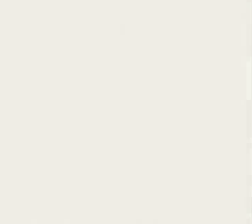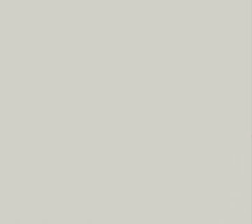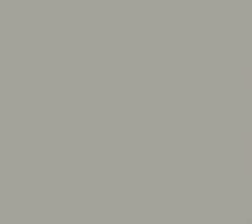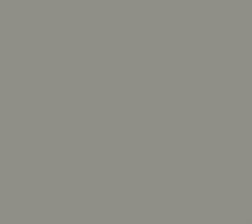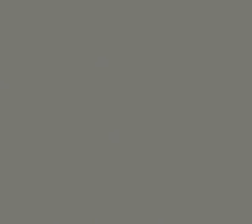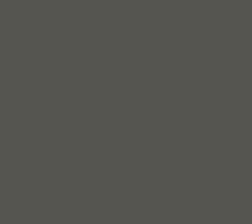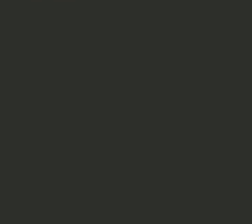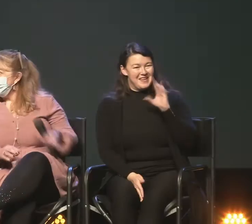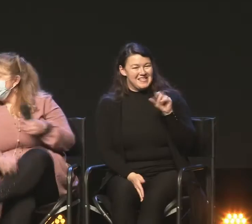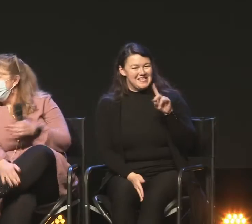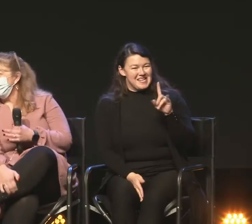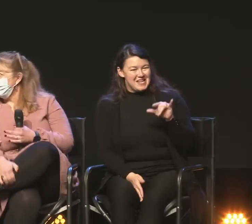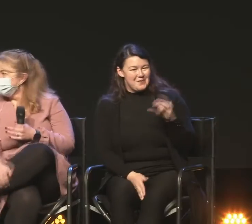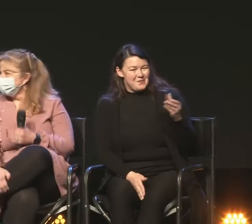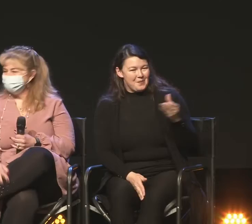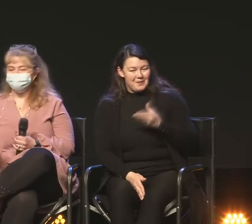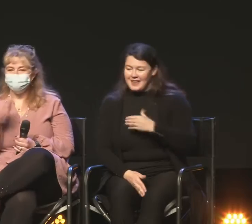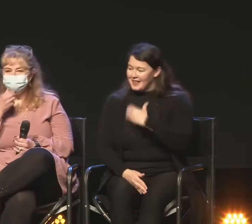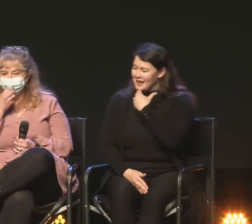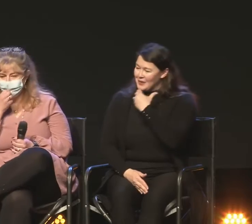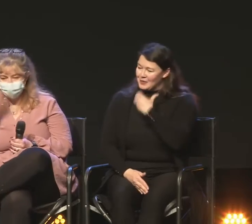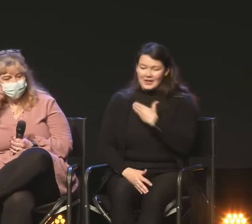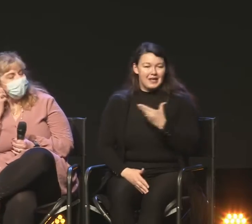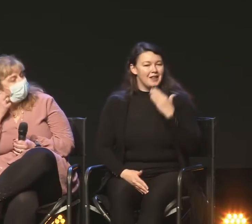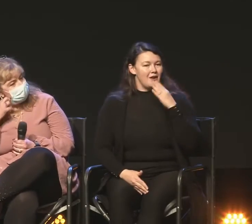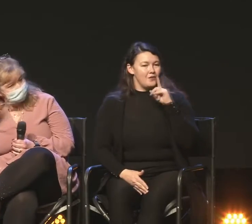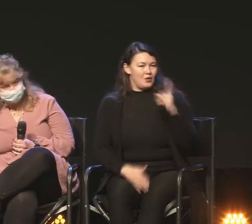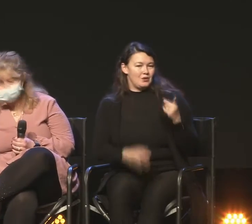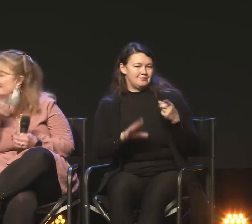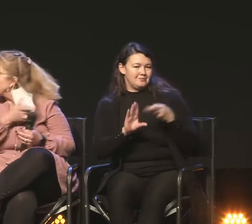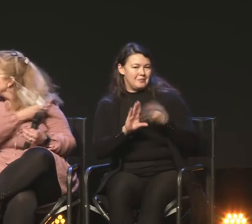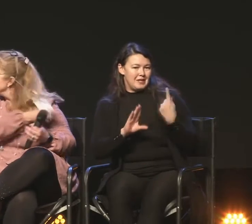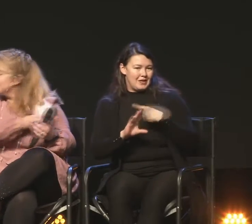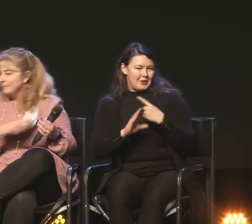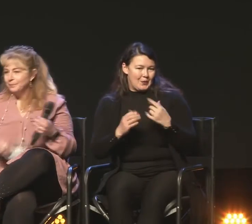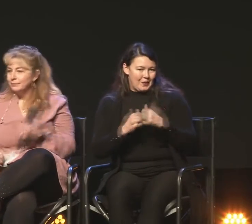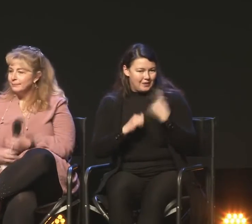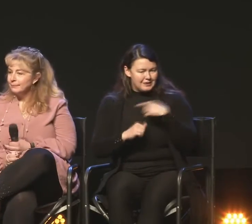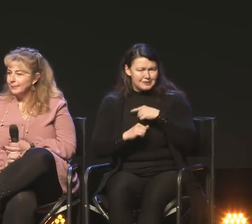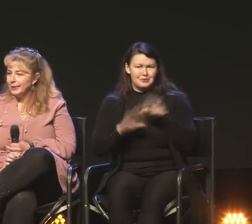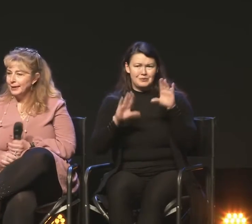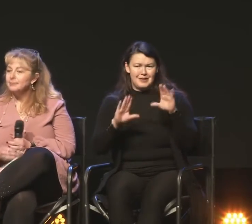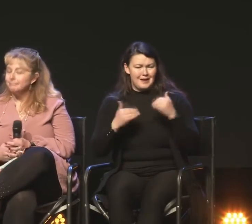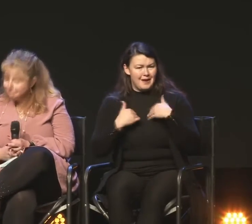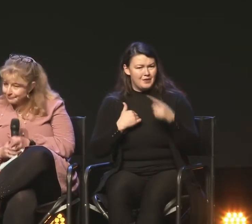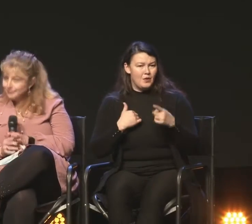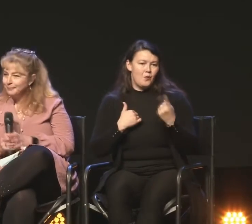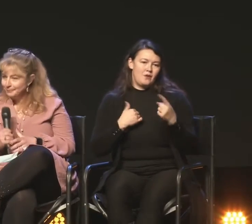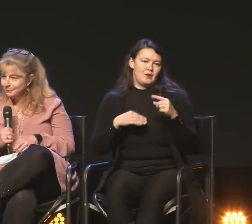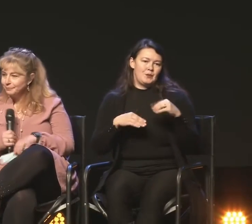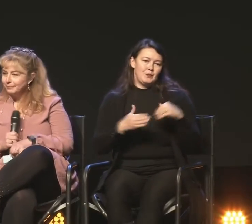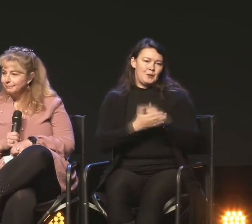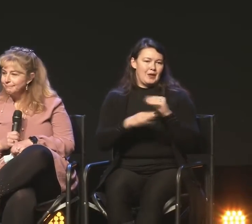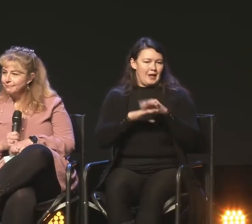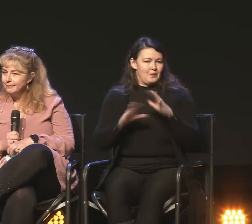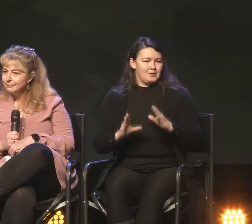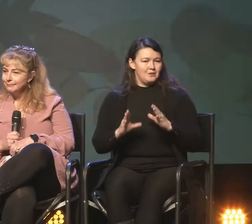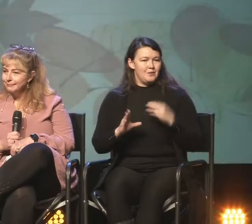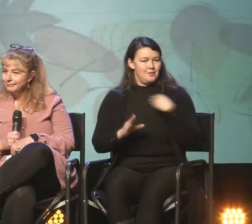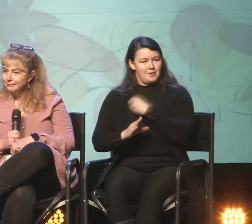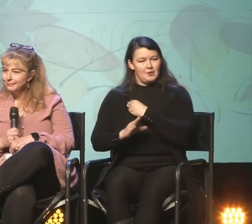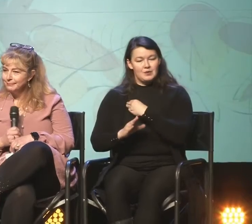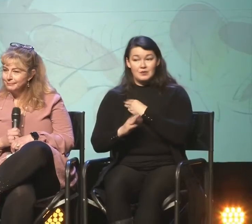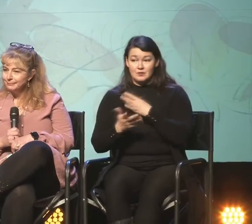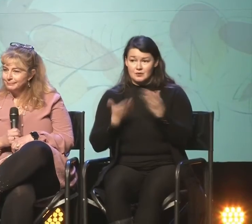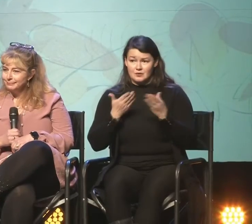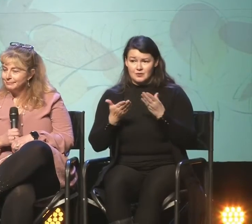Sandy, welcome. Thank you for being here with us. It's so good to have you, and you're one of our new council members serving one